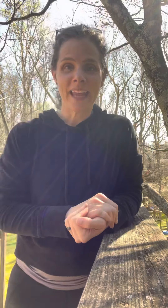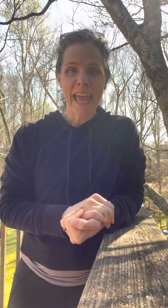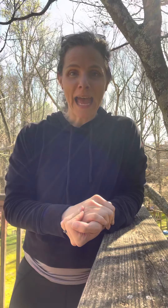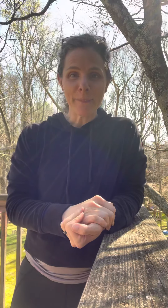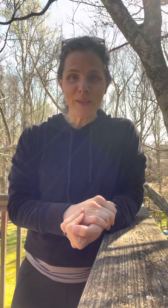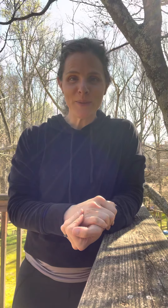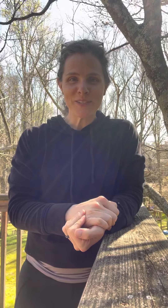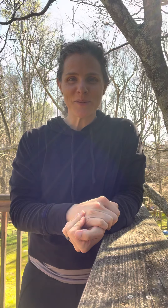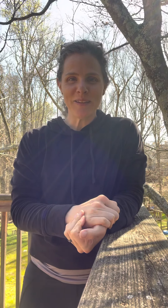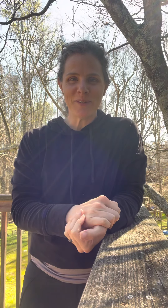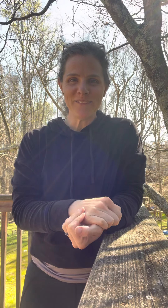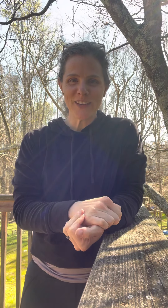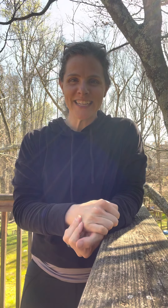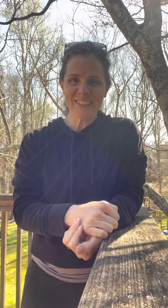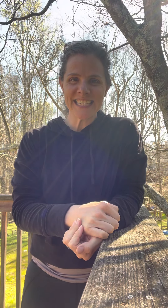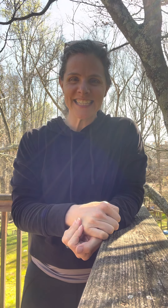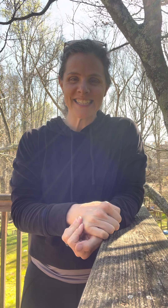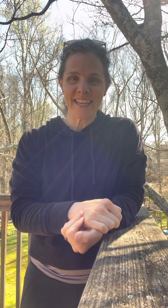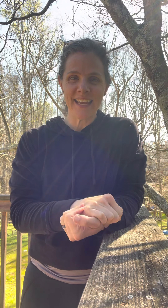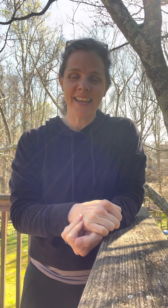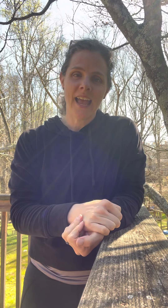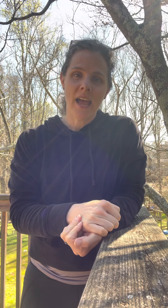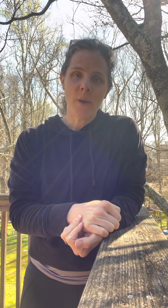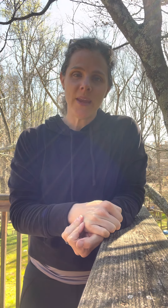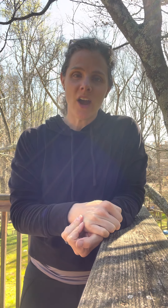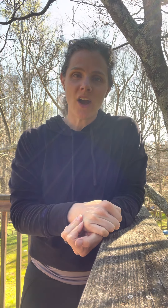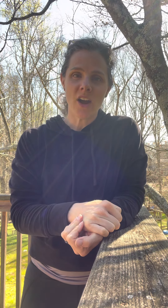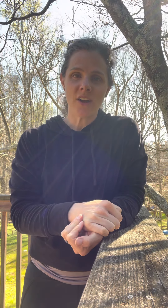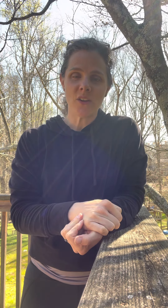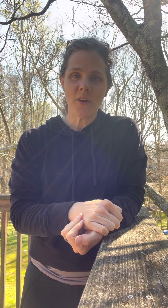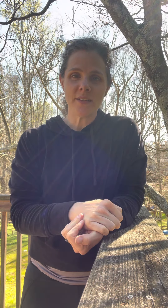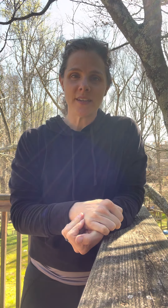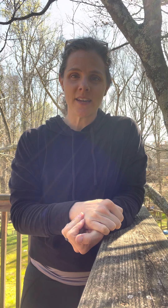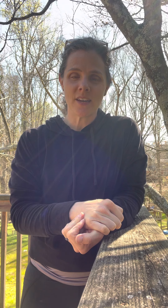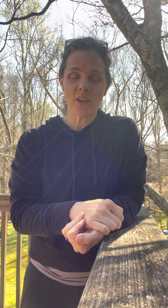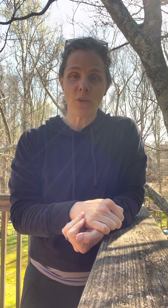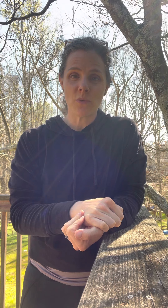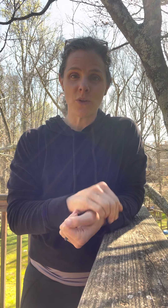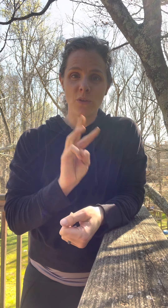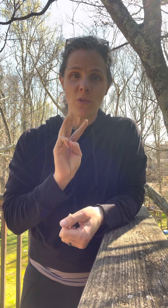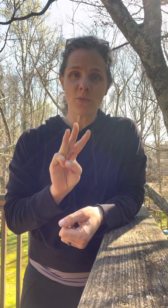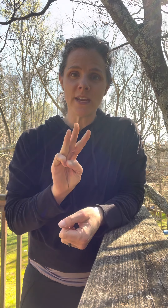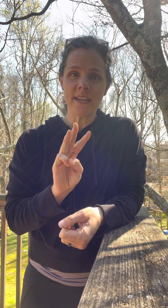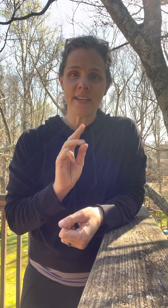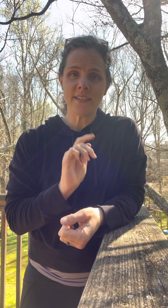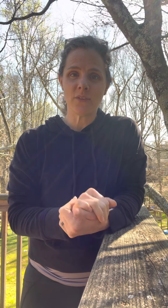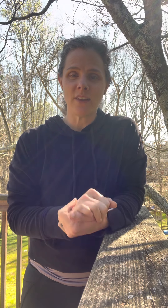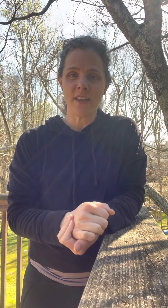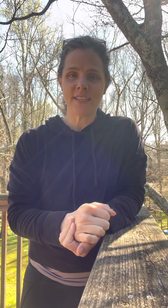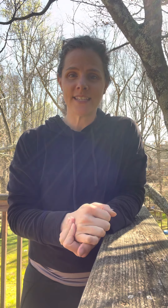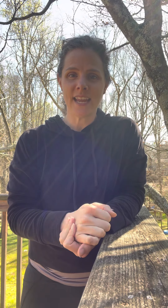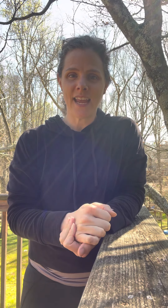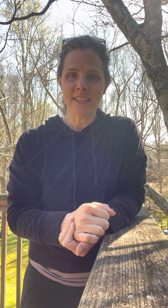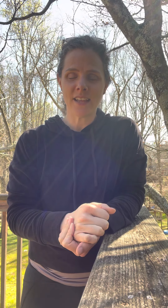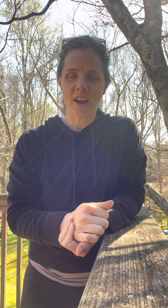Happy week 21 Foothill CC. We are going to go through three different things today. Our